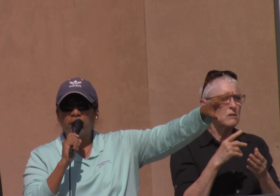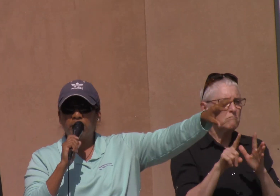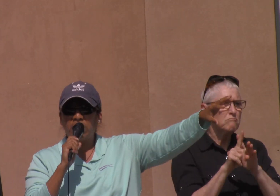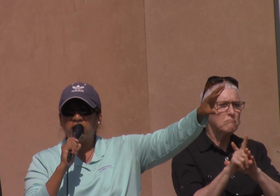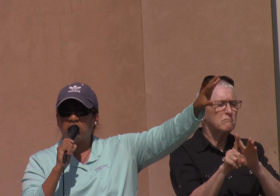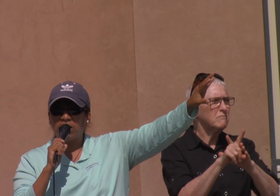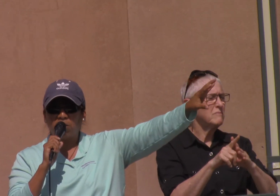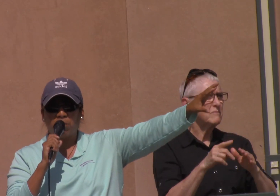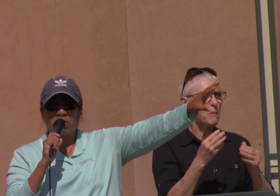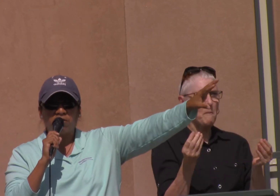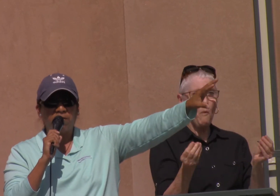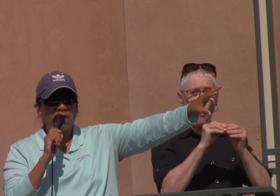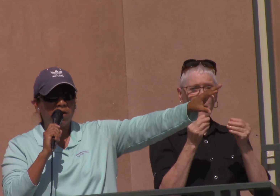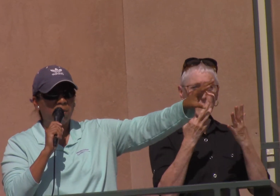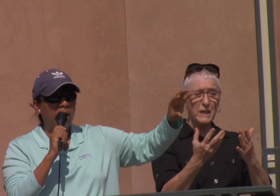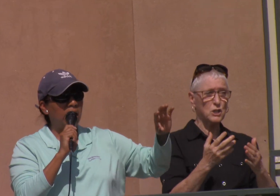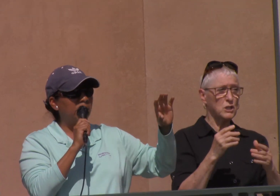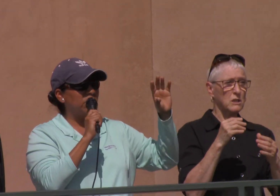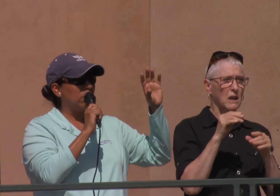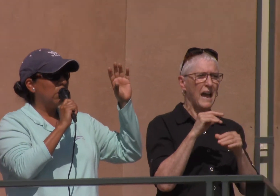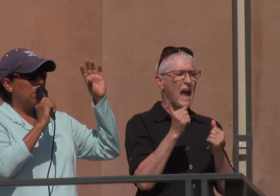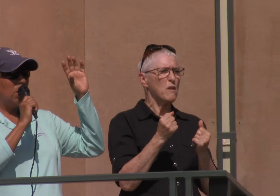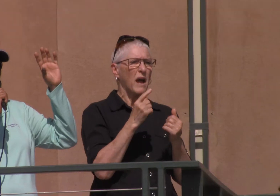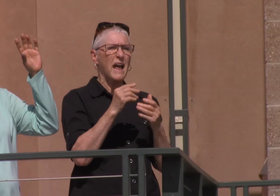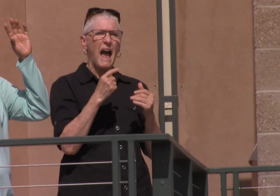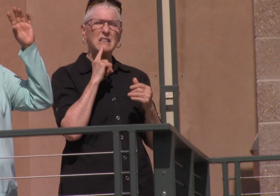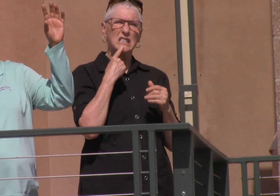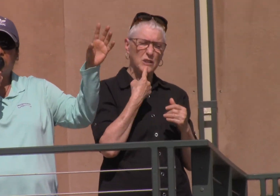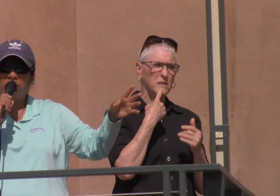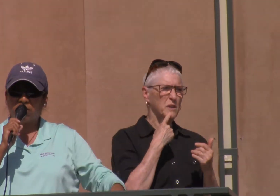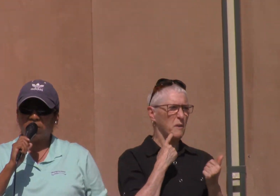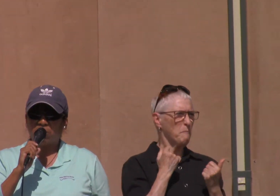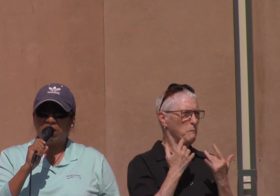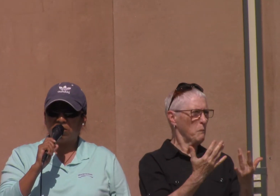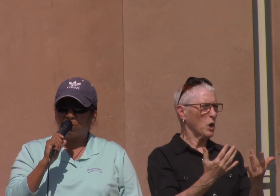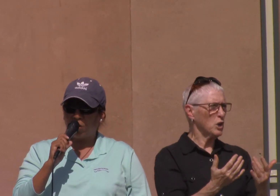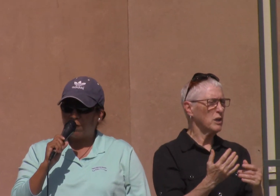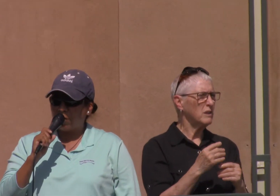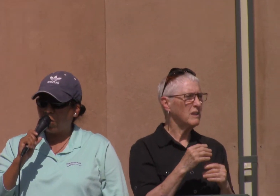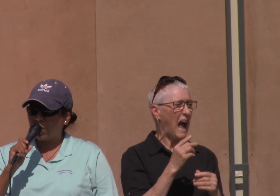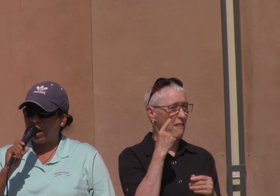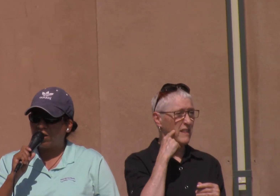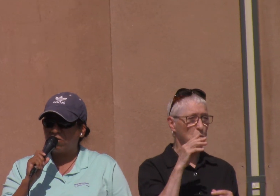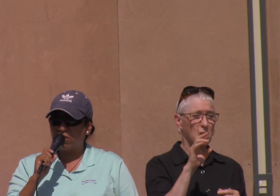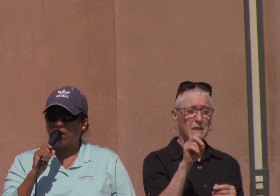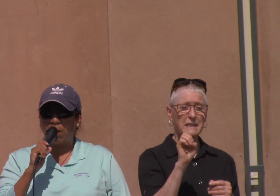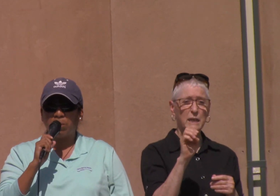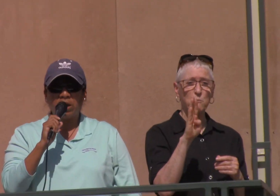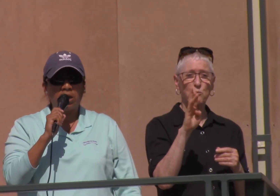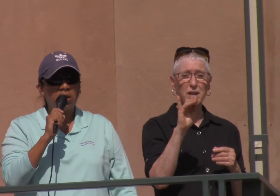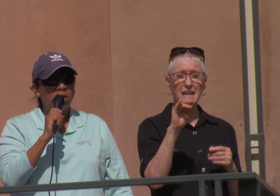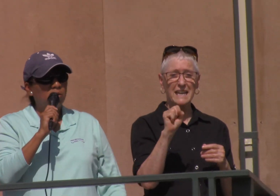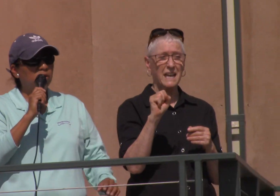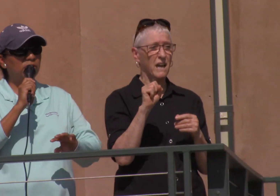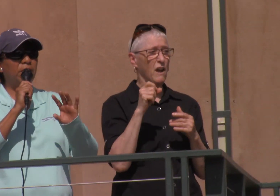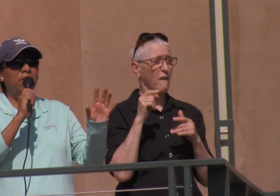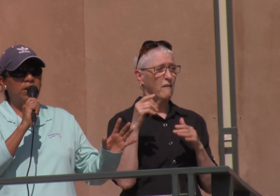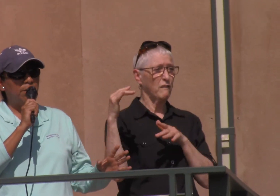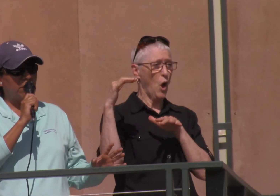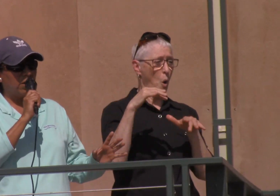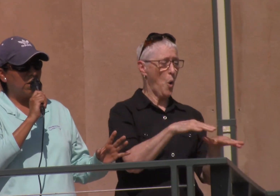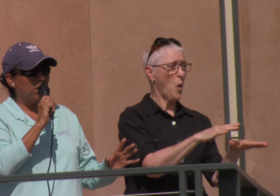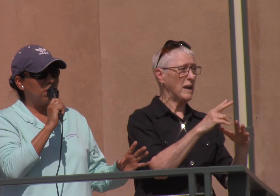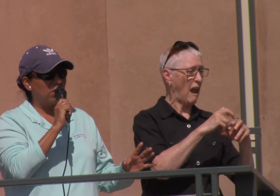more information, like the burn severity maps, I believe there's going to be a debris flow analysis happening, which is